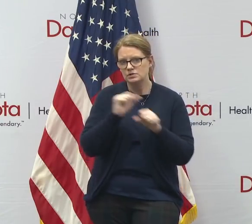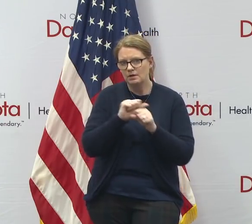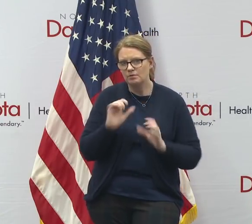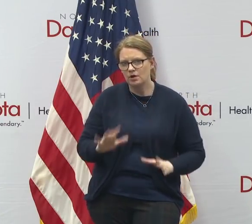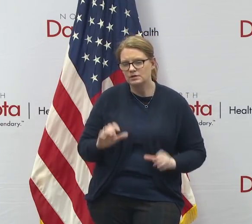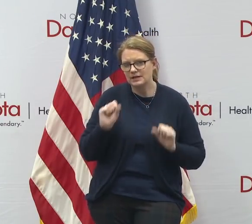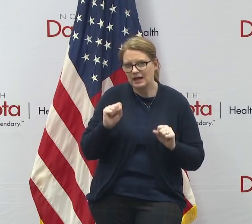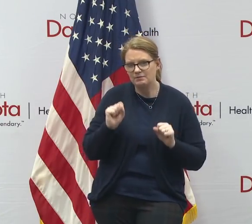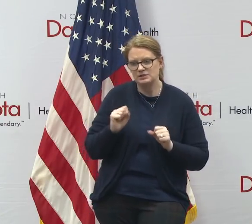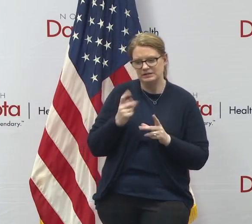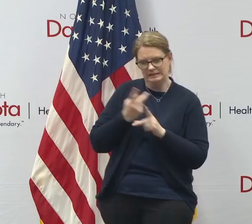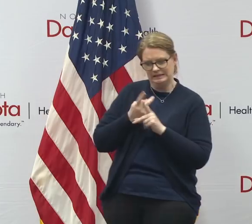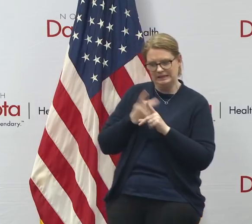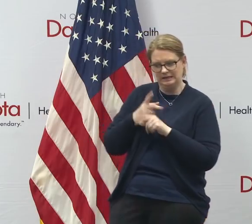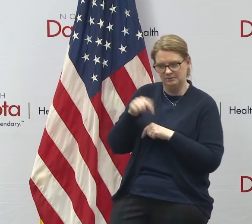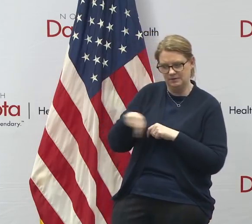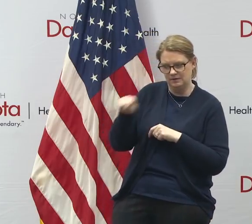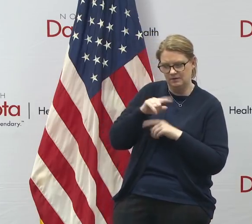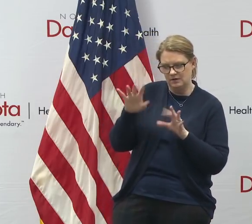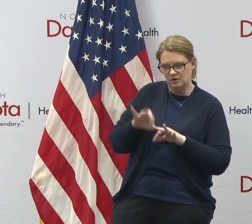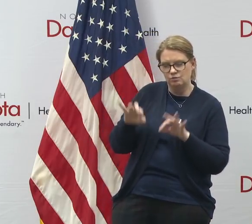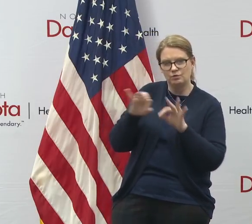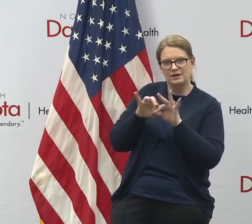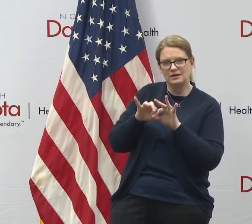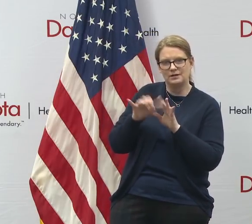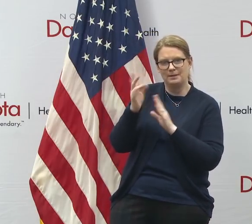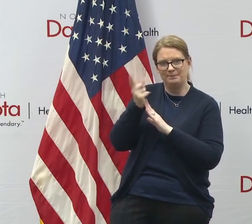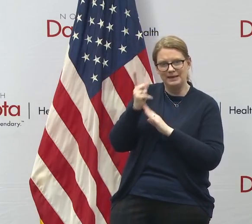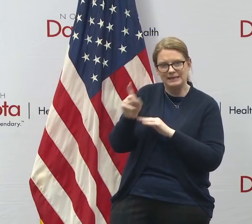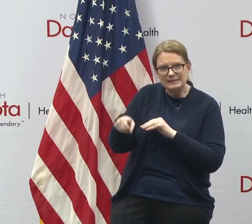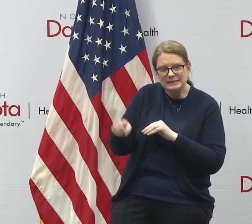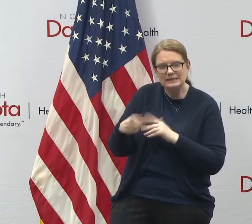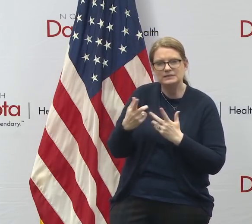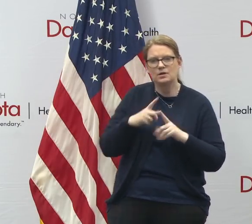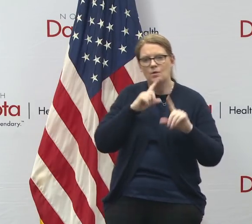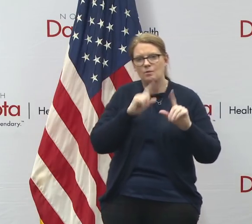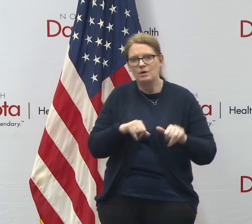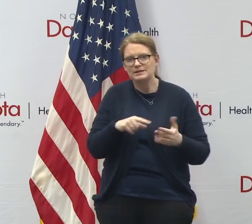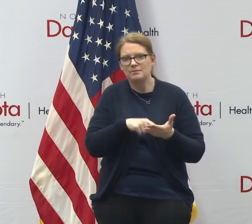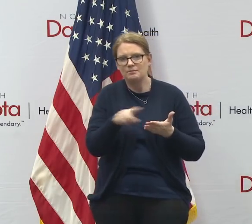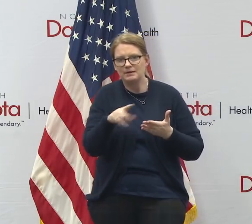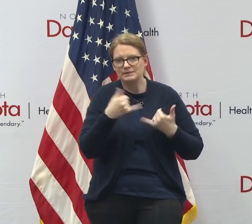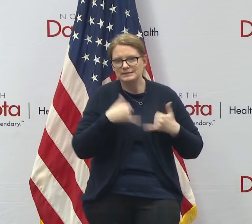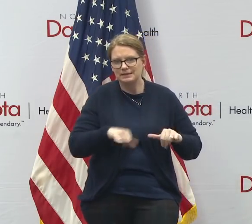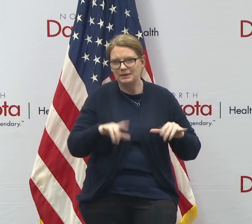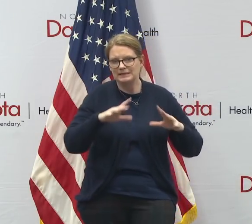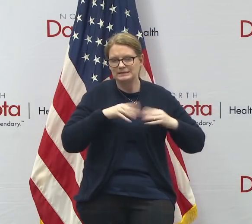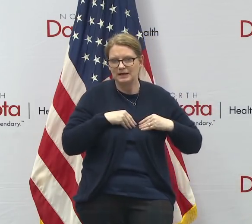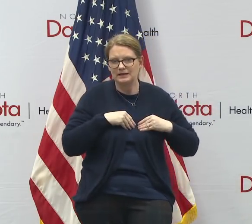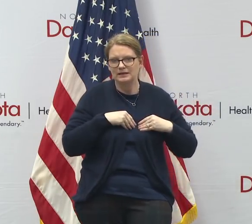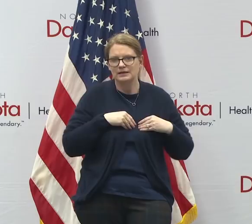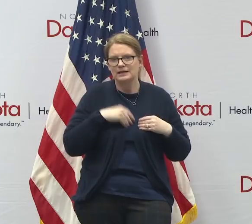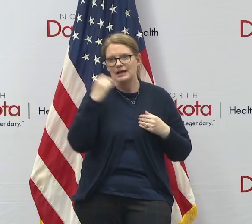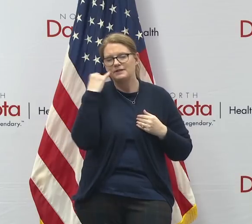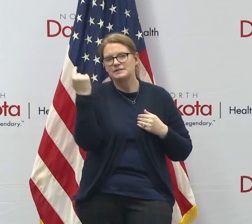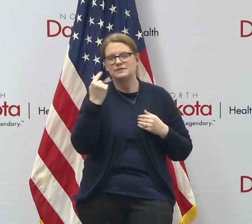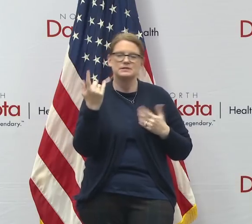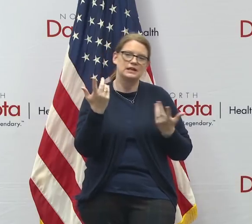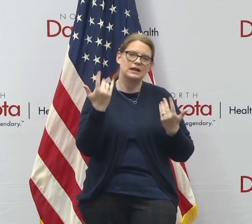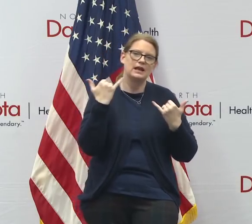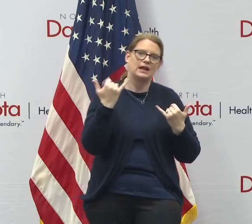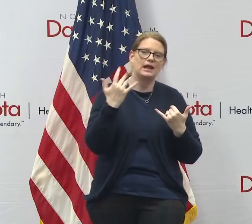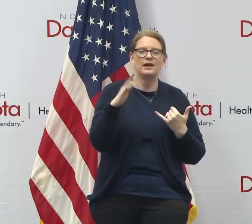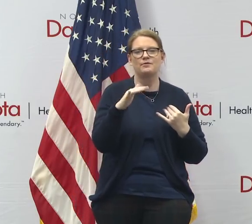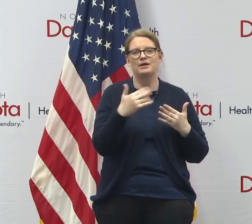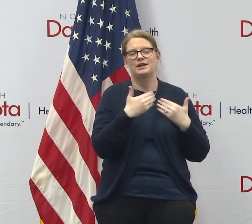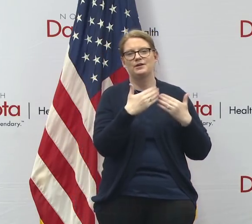those contributions for critical and immediate needs, reports and payments that will still be accepted. If some employer says, hey, I want to go ahead and I want to